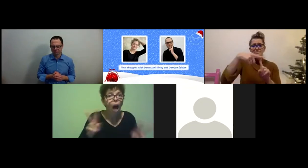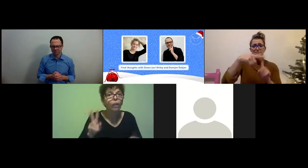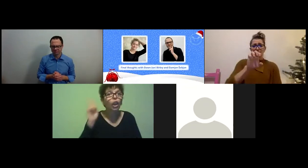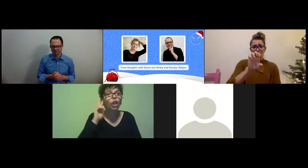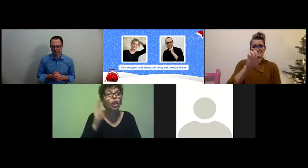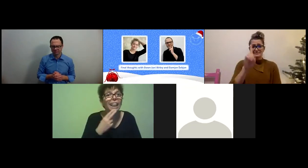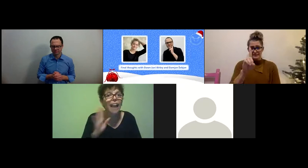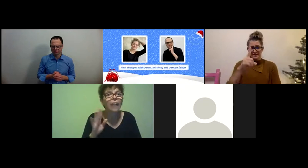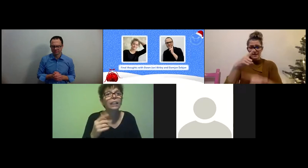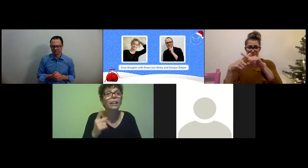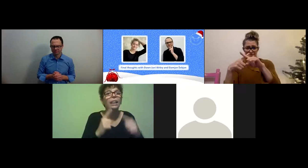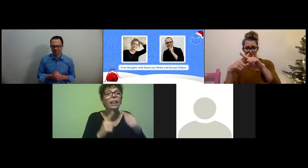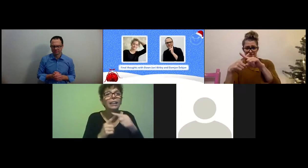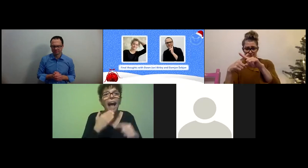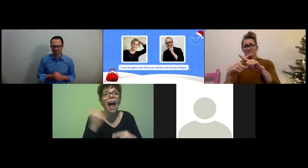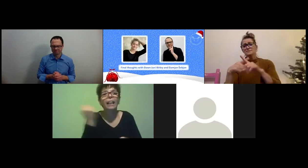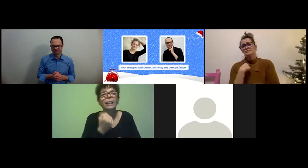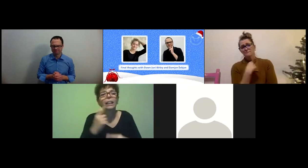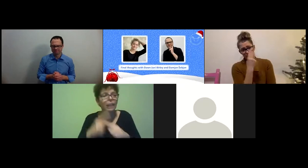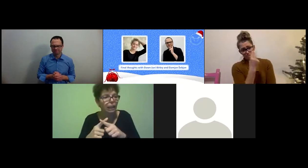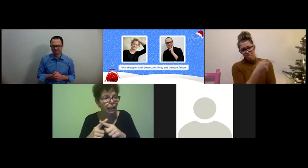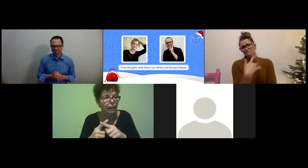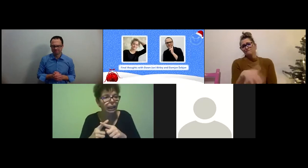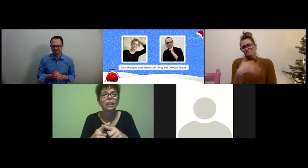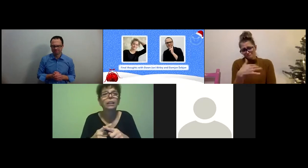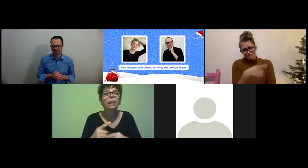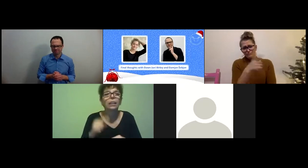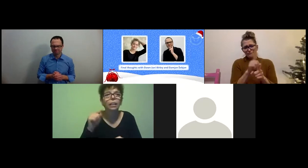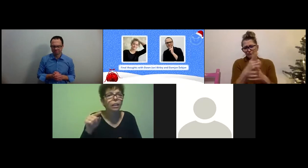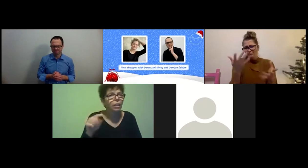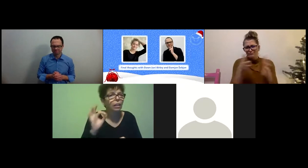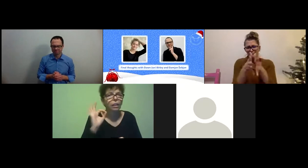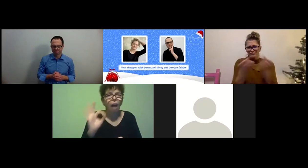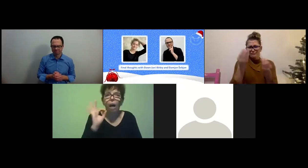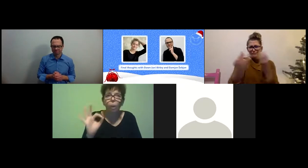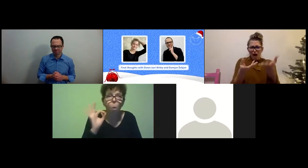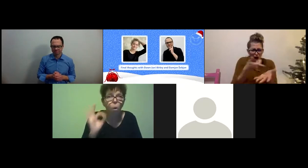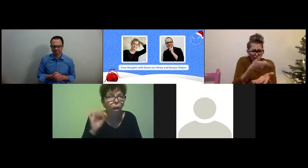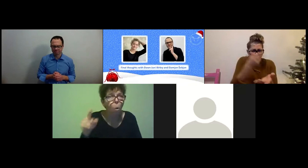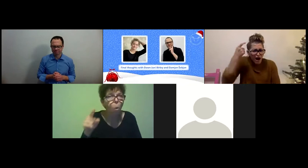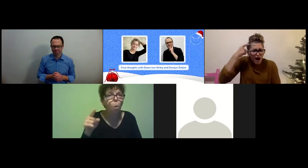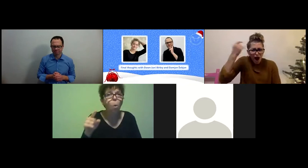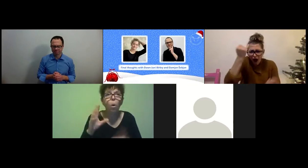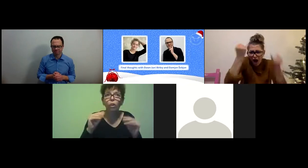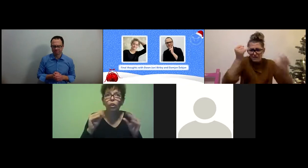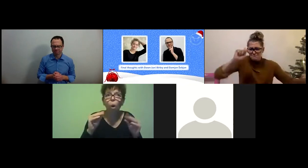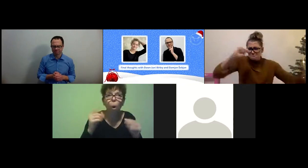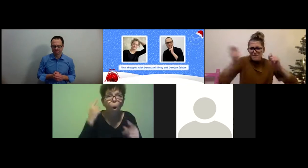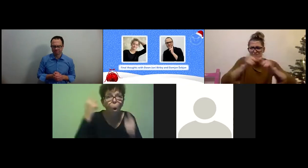half an hour. And there's also Deaf TEDx. And I've also seen that